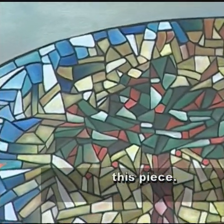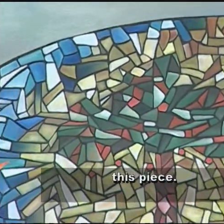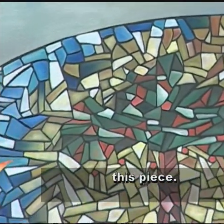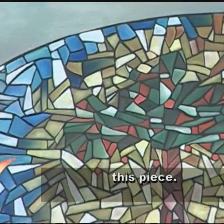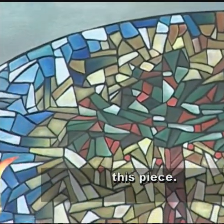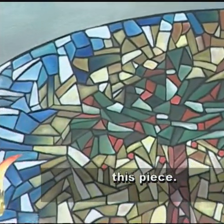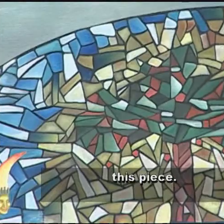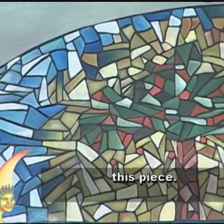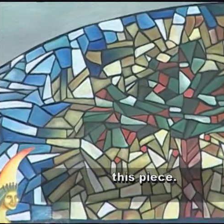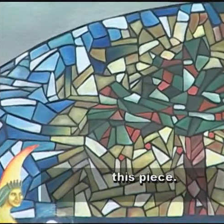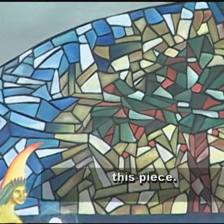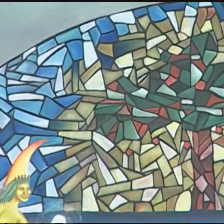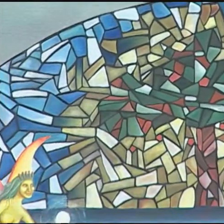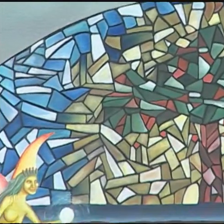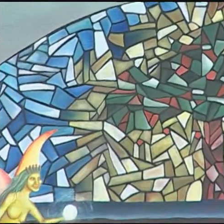piece.